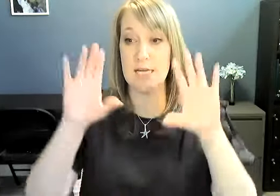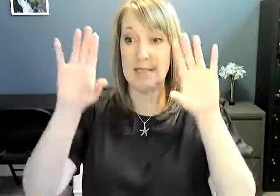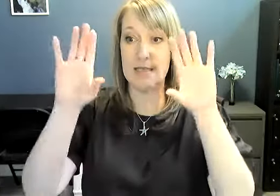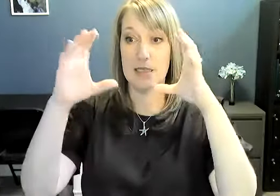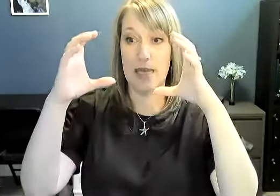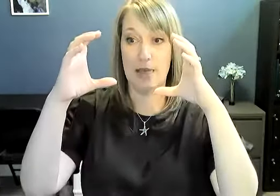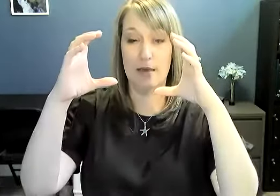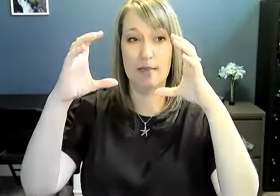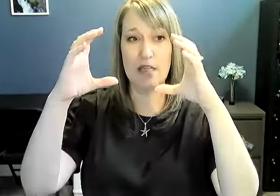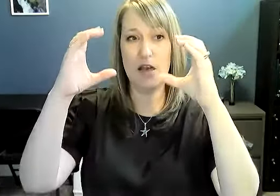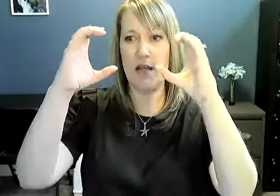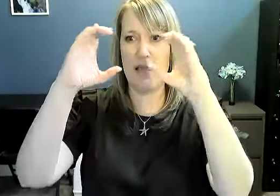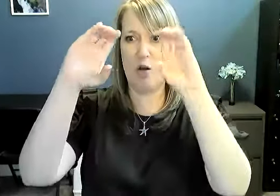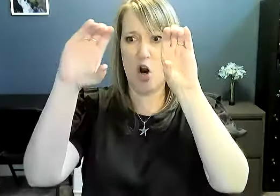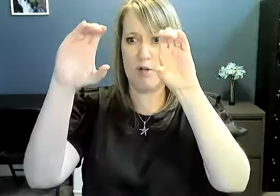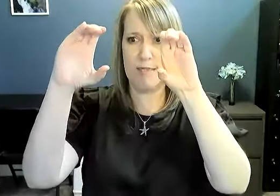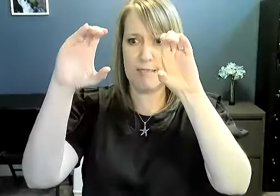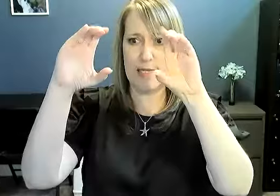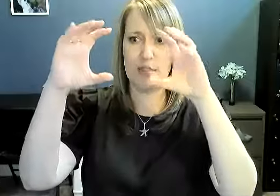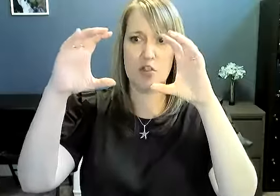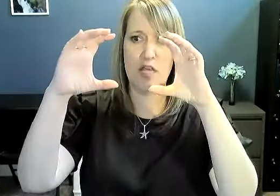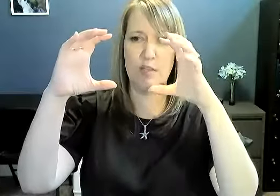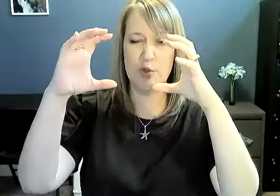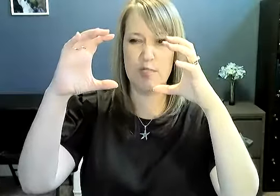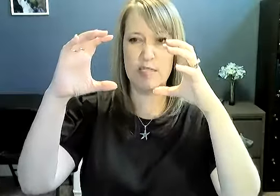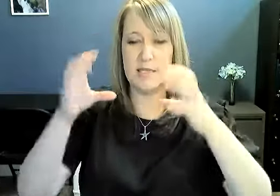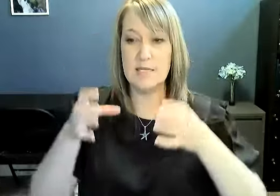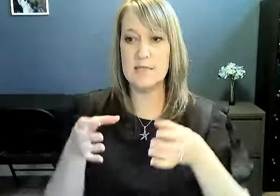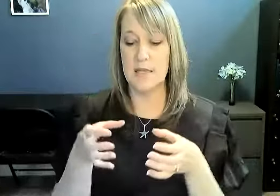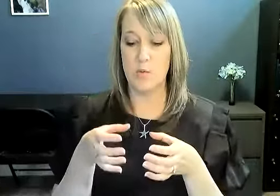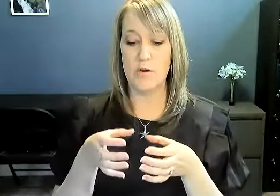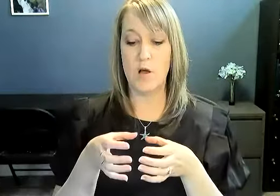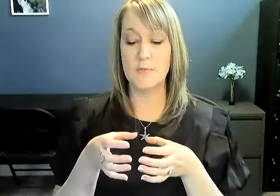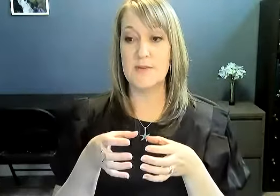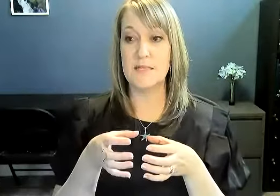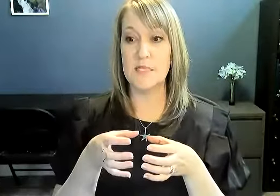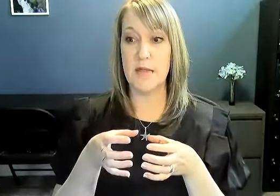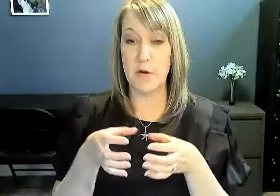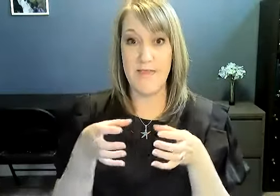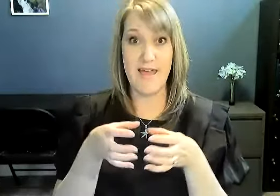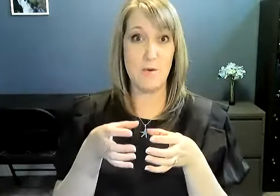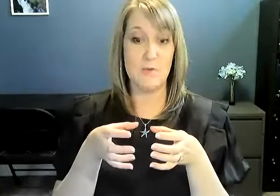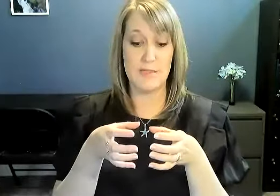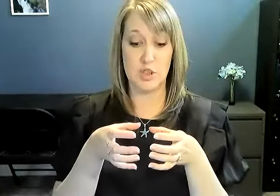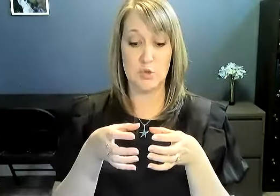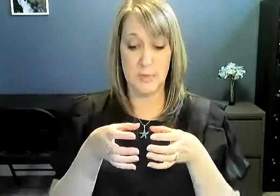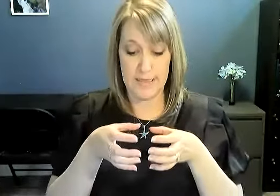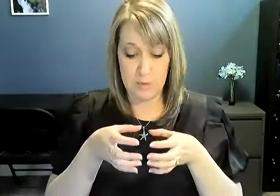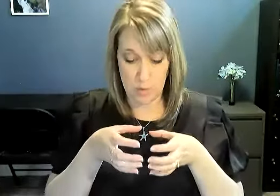is like, it's not like hard C's, just kind of loose C's with your palms facing together. And that represents a group, like there's a whole